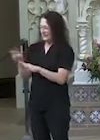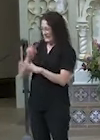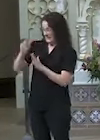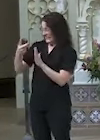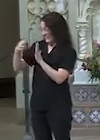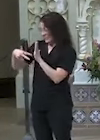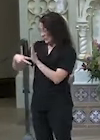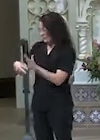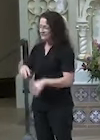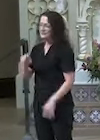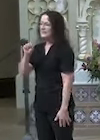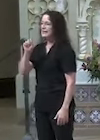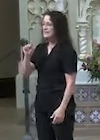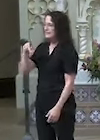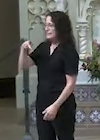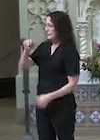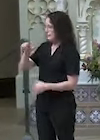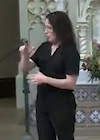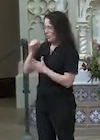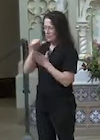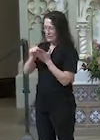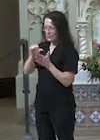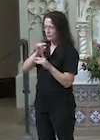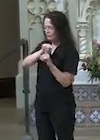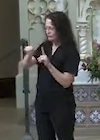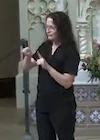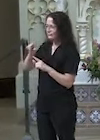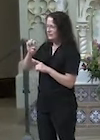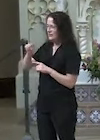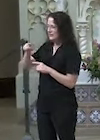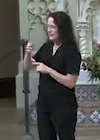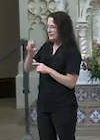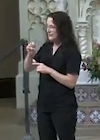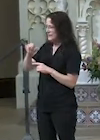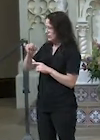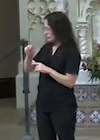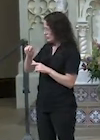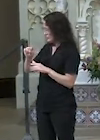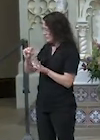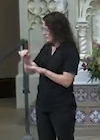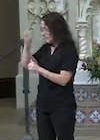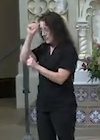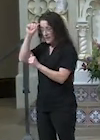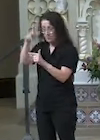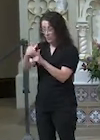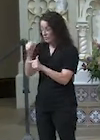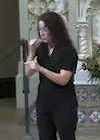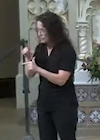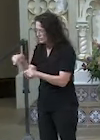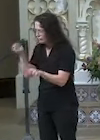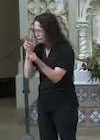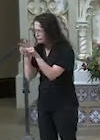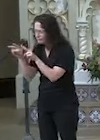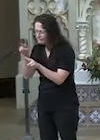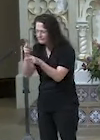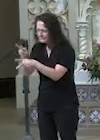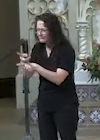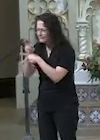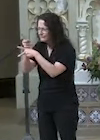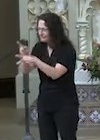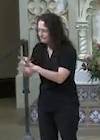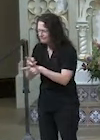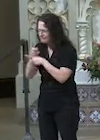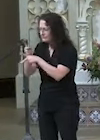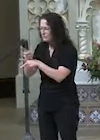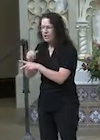Ephesians, brothers and sisters, watch carefully how you live, not as